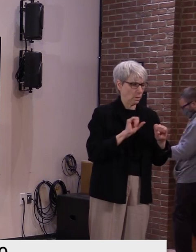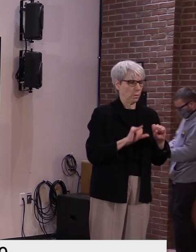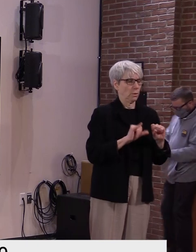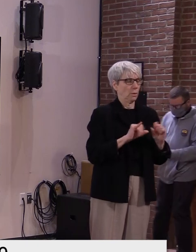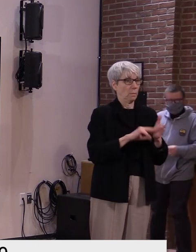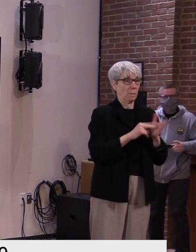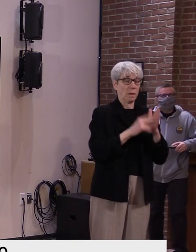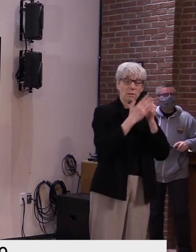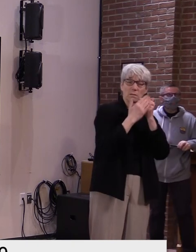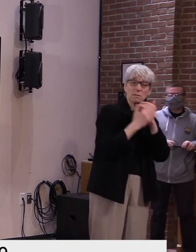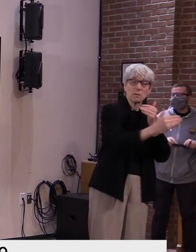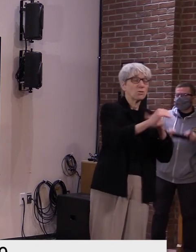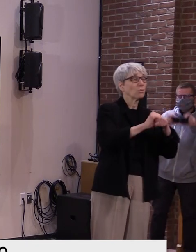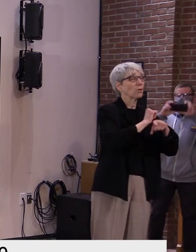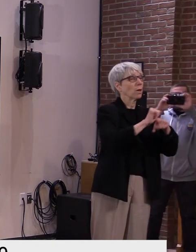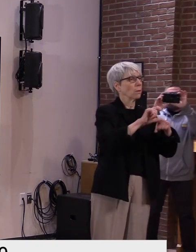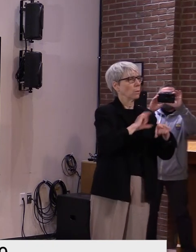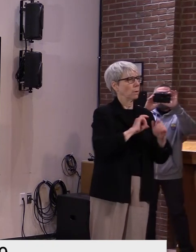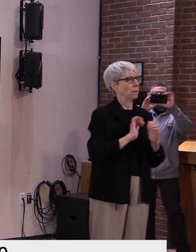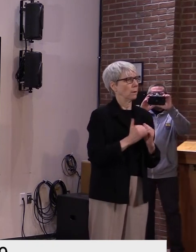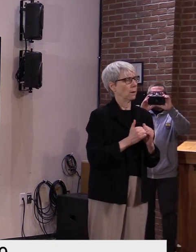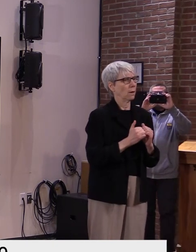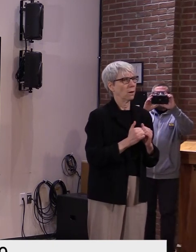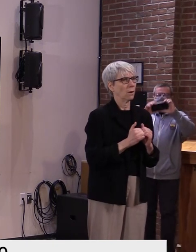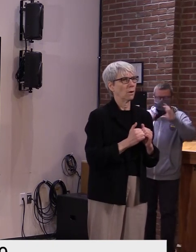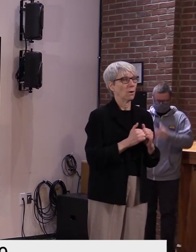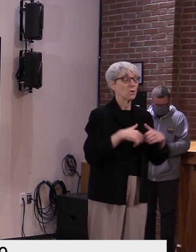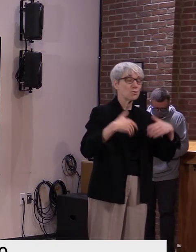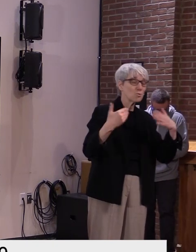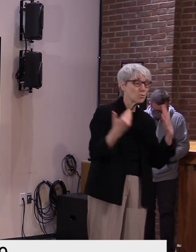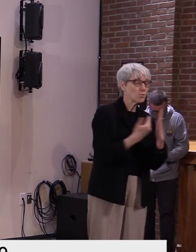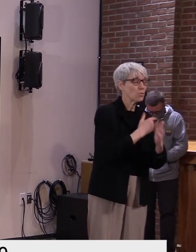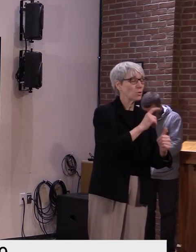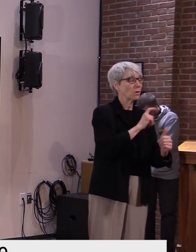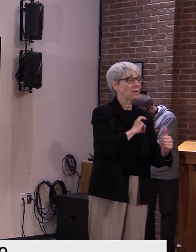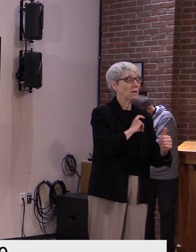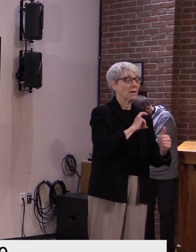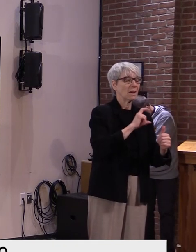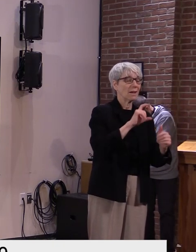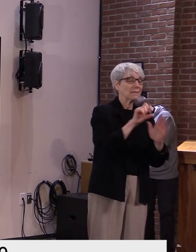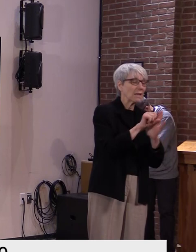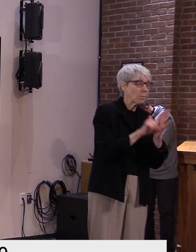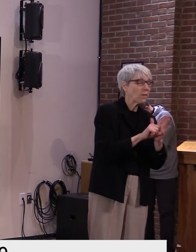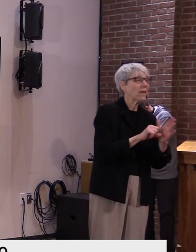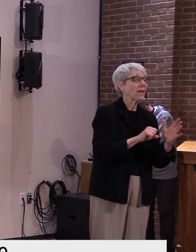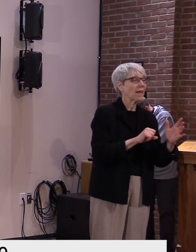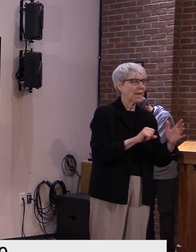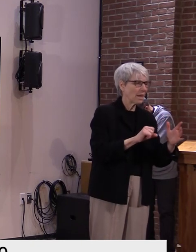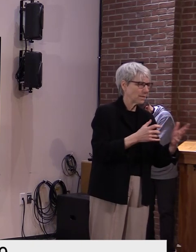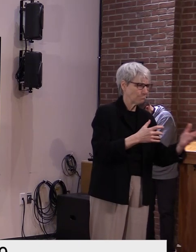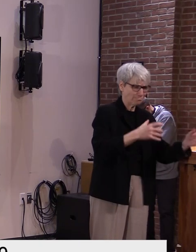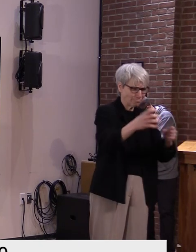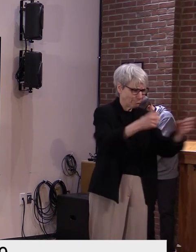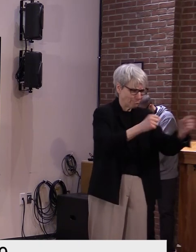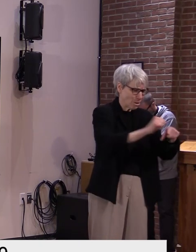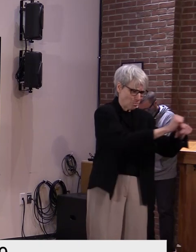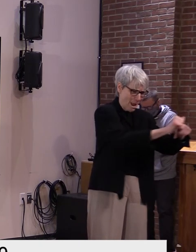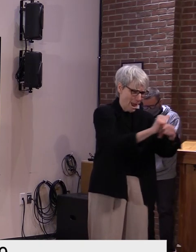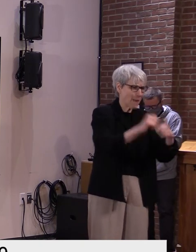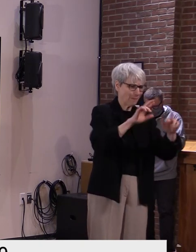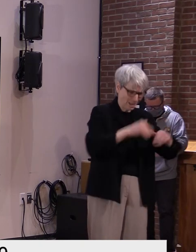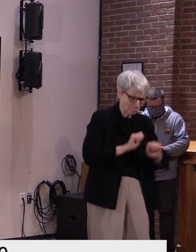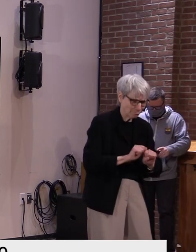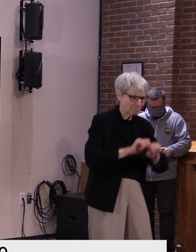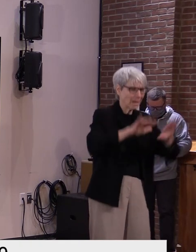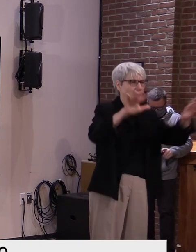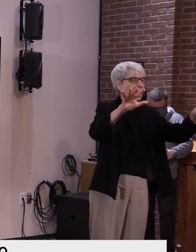police? And obviously, it's going to delay state troopers, sheriffs, municipal getting out on the road when we're already